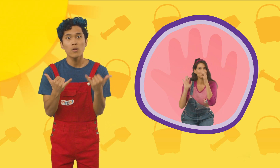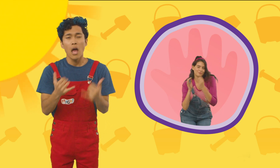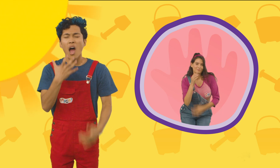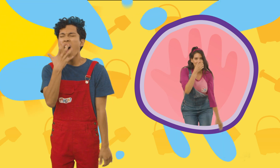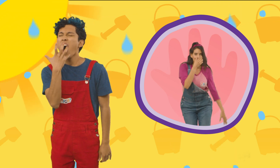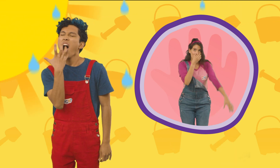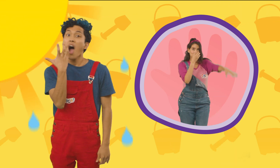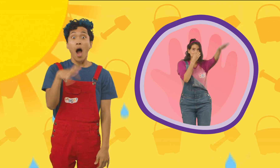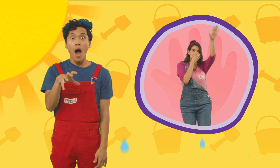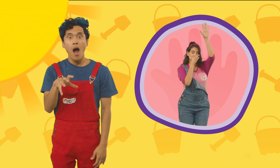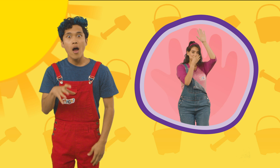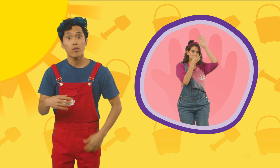Today is hot, so